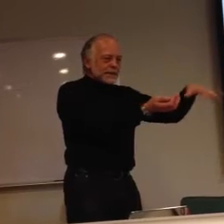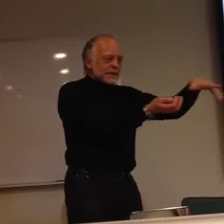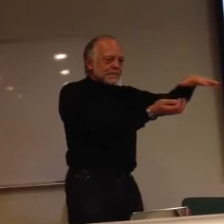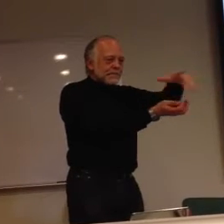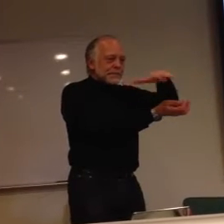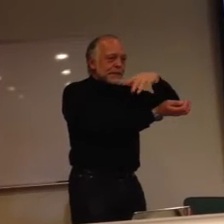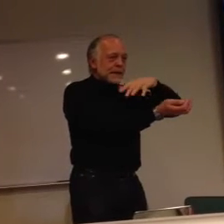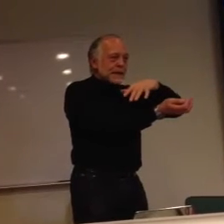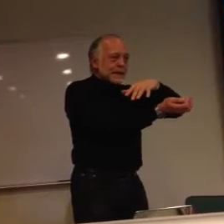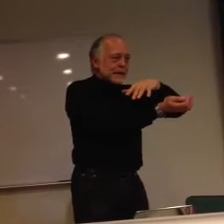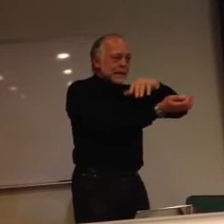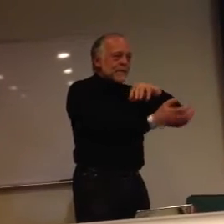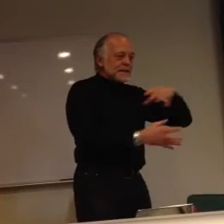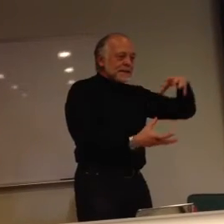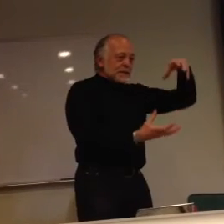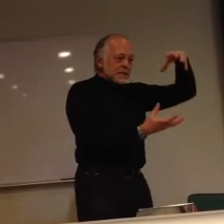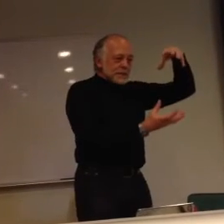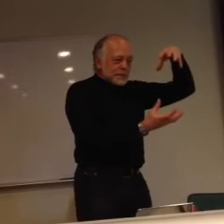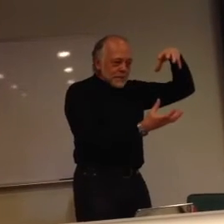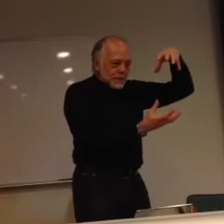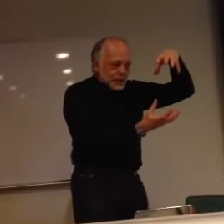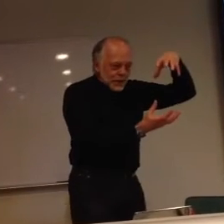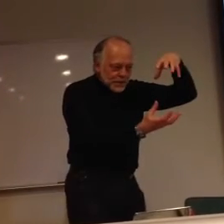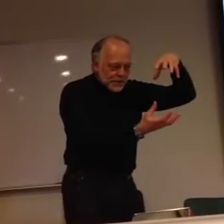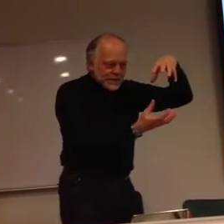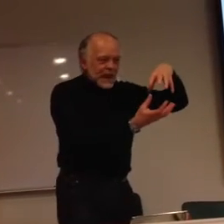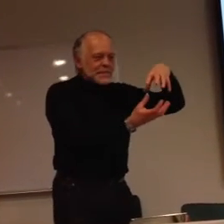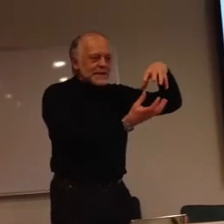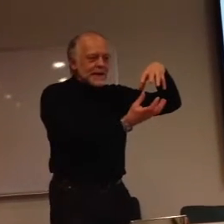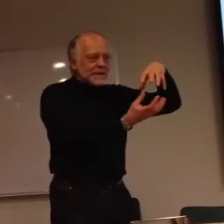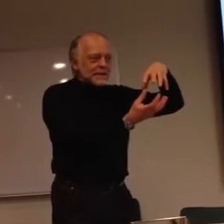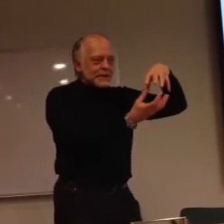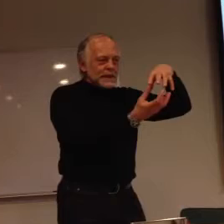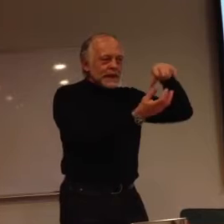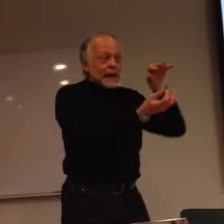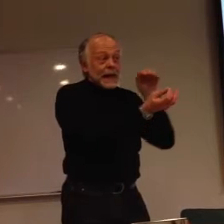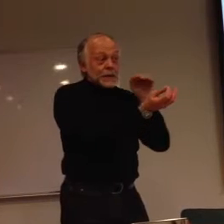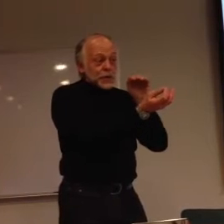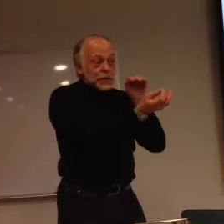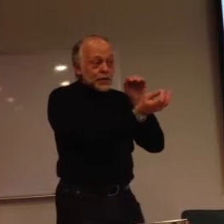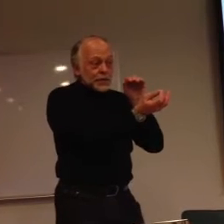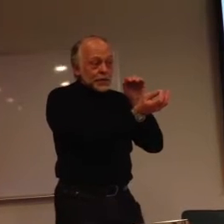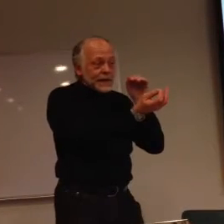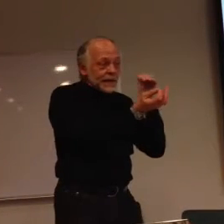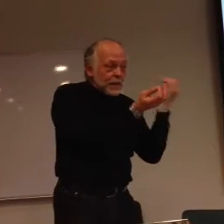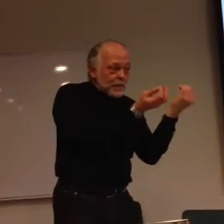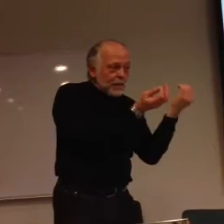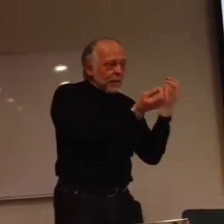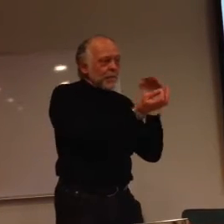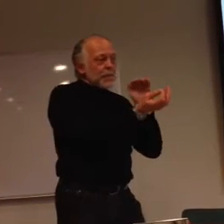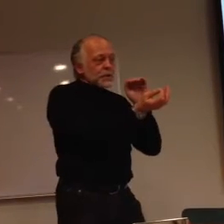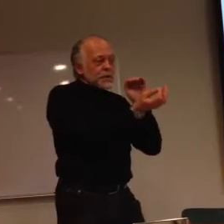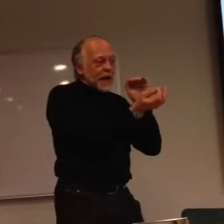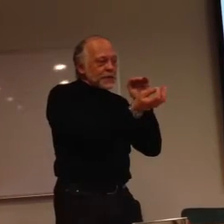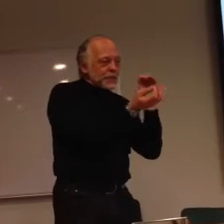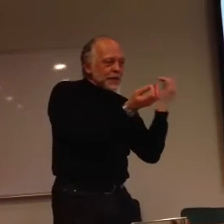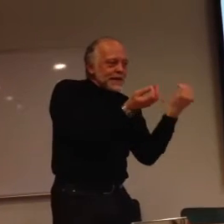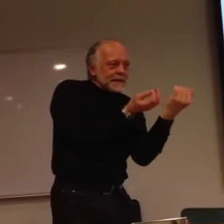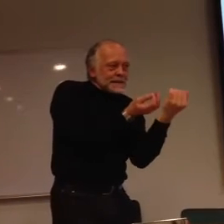If it's Saturn, you show the same center, and you show the ring much accurate in